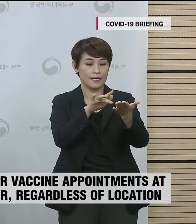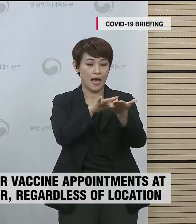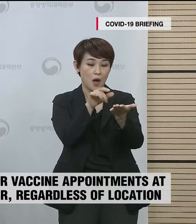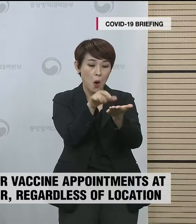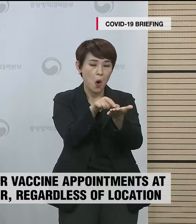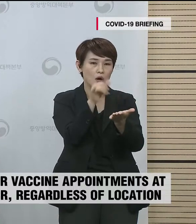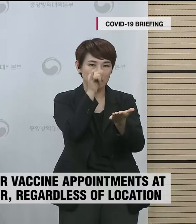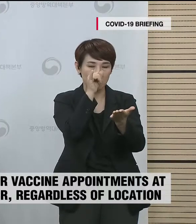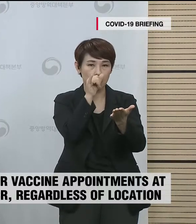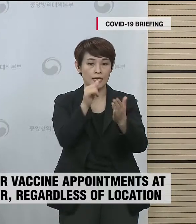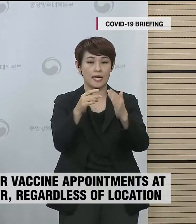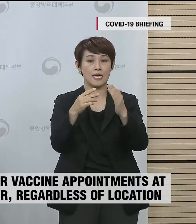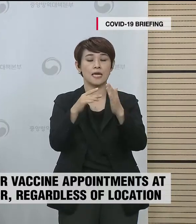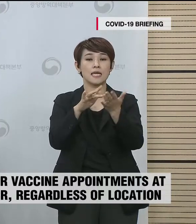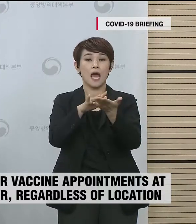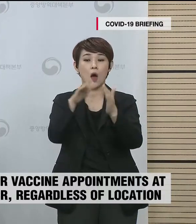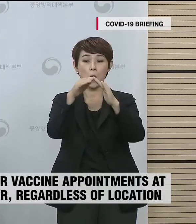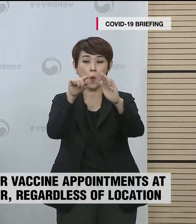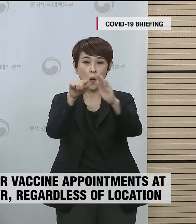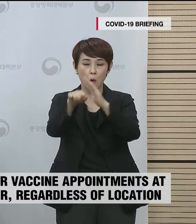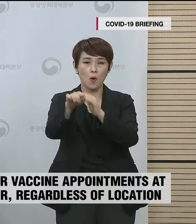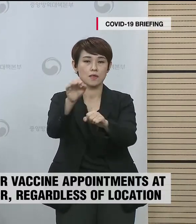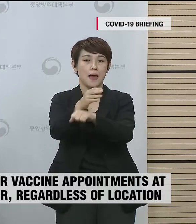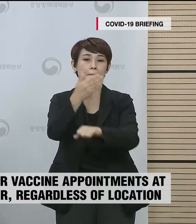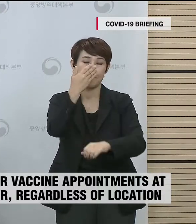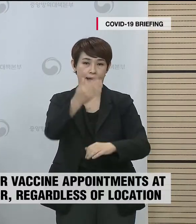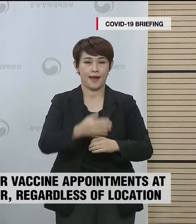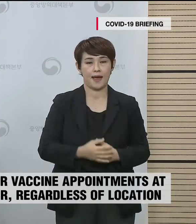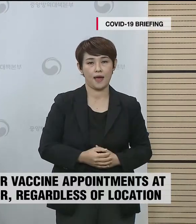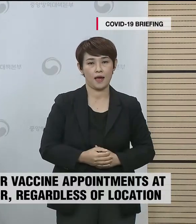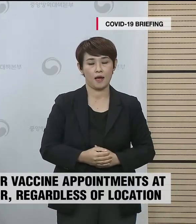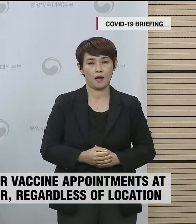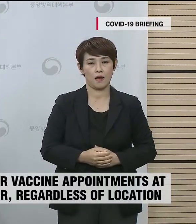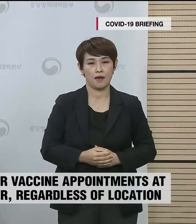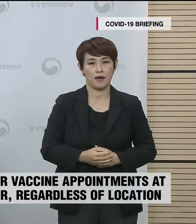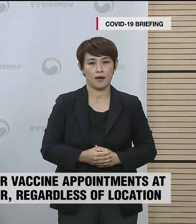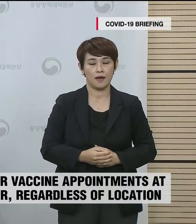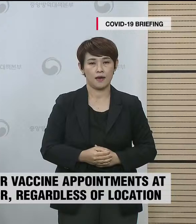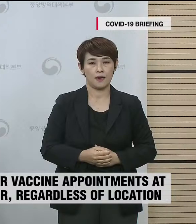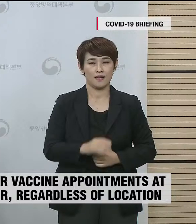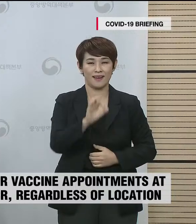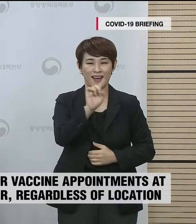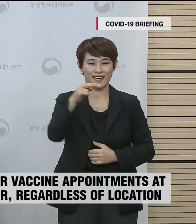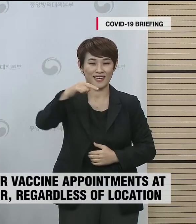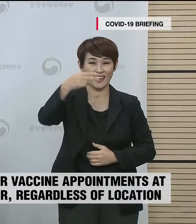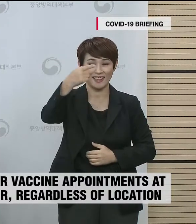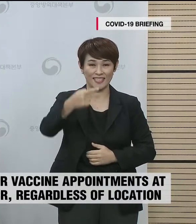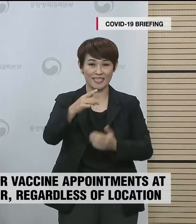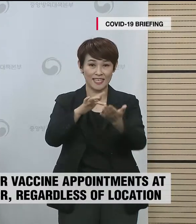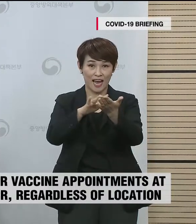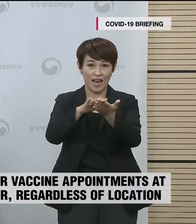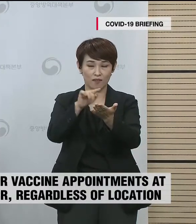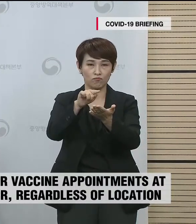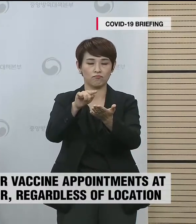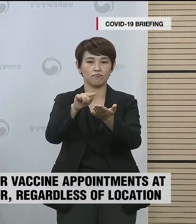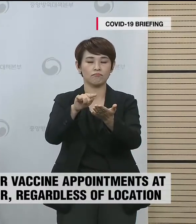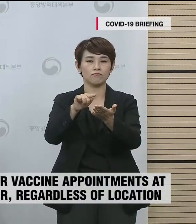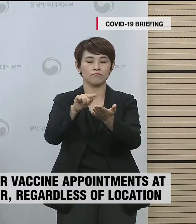have many forms of these painkillers that have been registered as regular